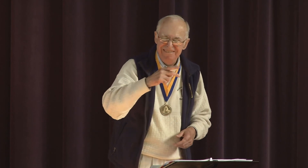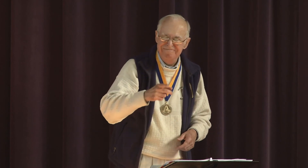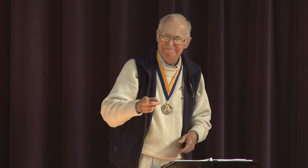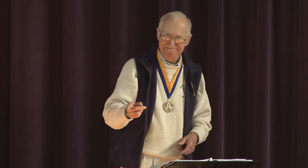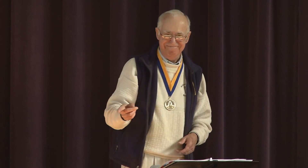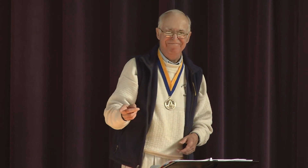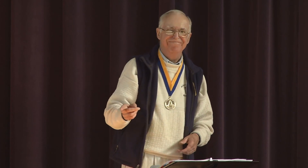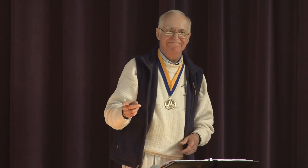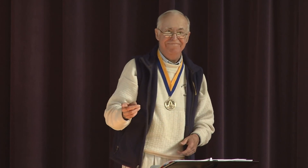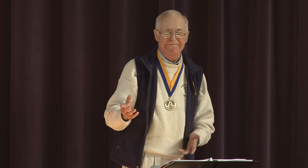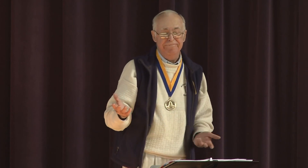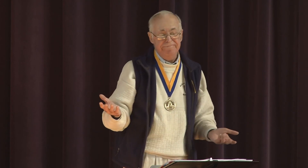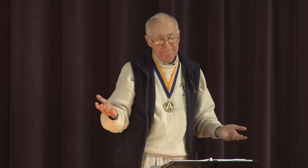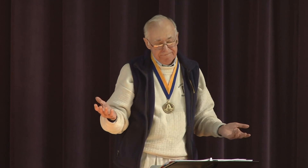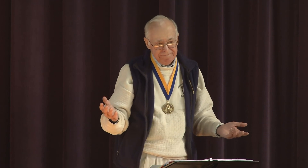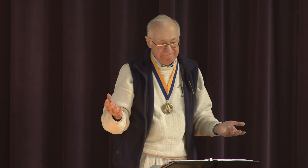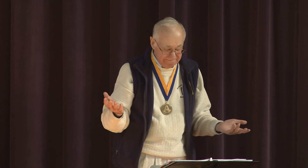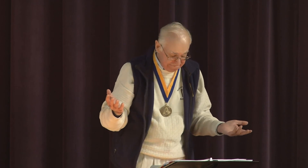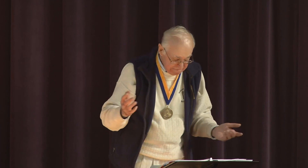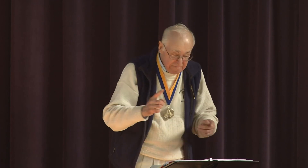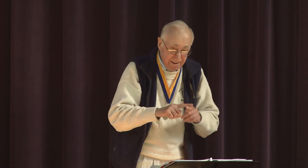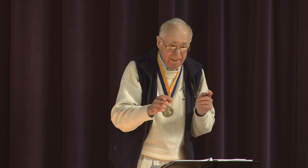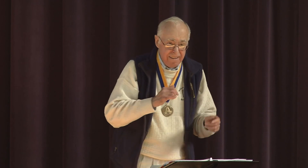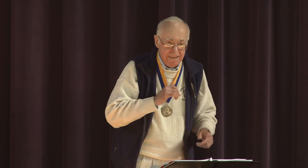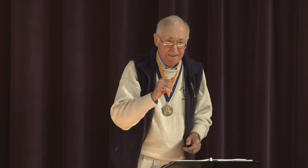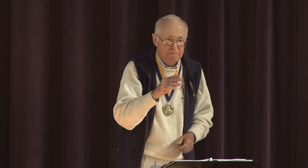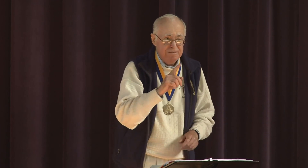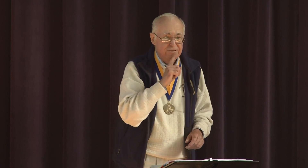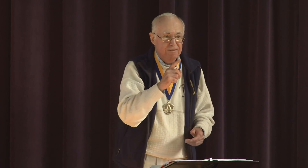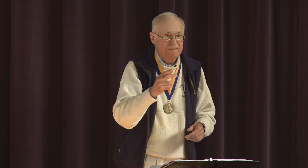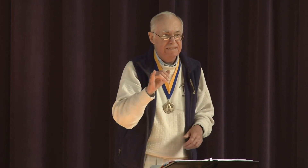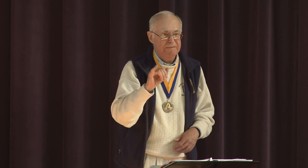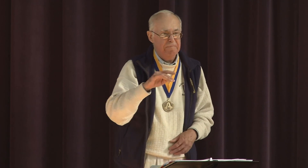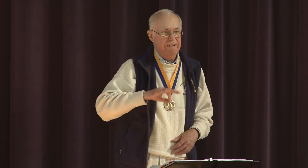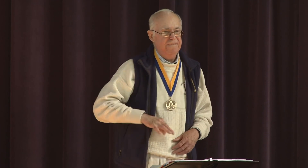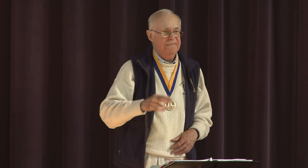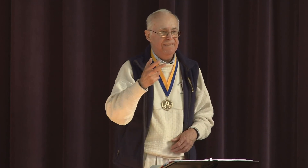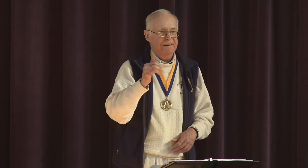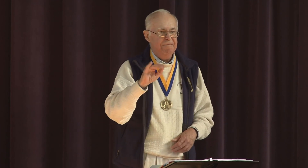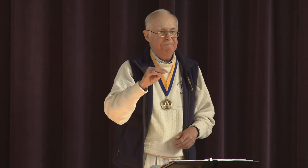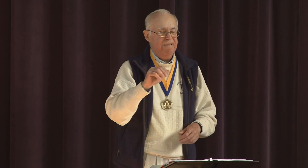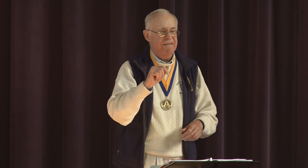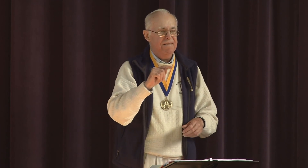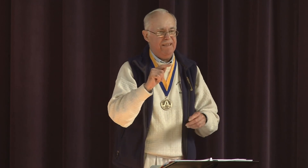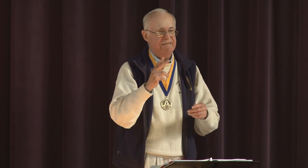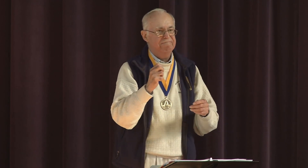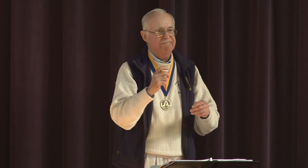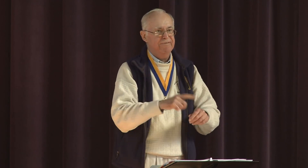and philosophy. It seemed unlikely, but nonetheless who he was. And I'm sure he greatly